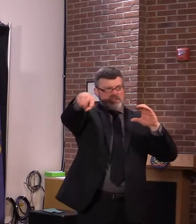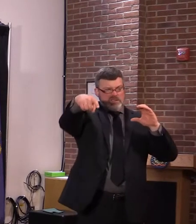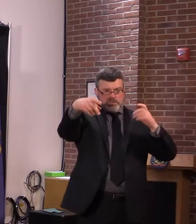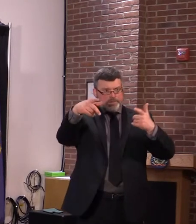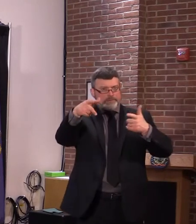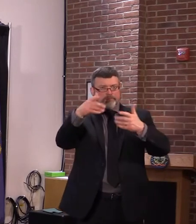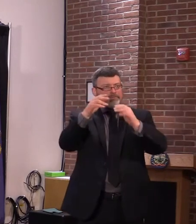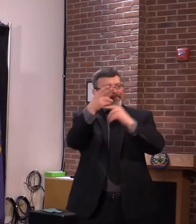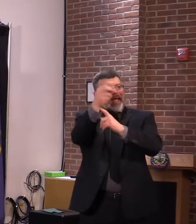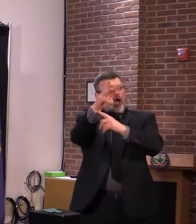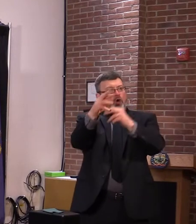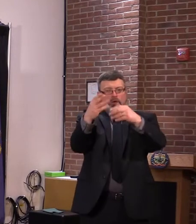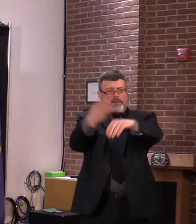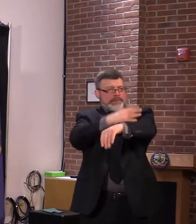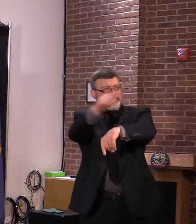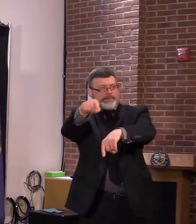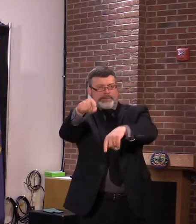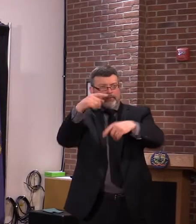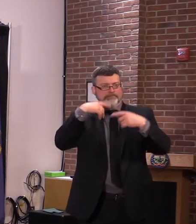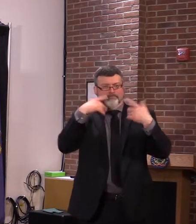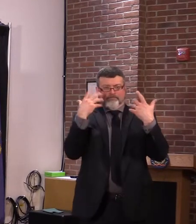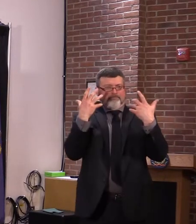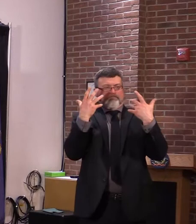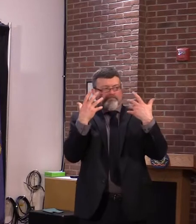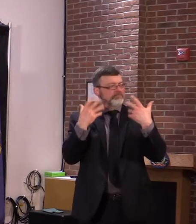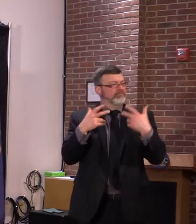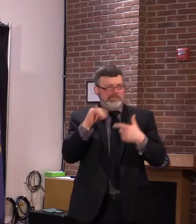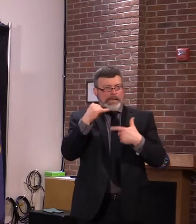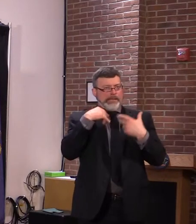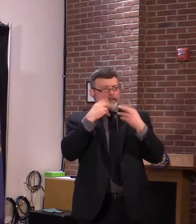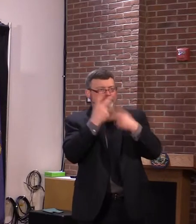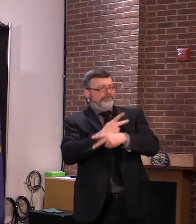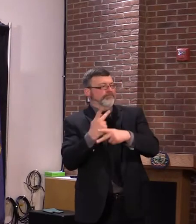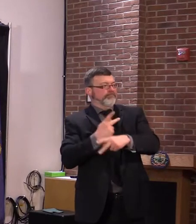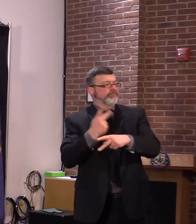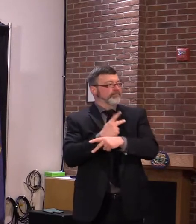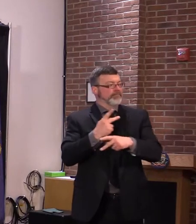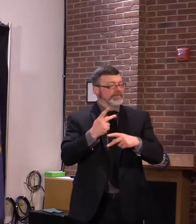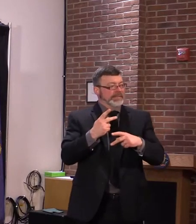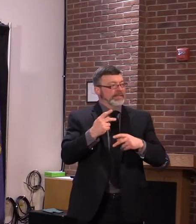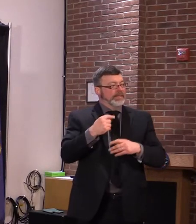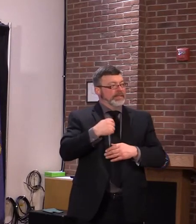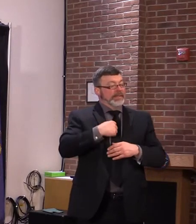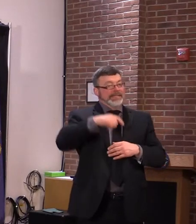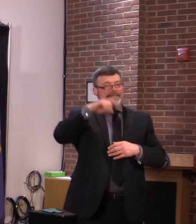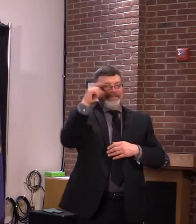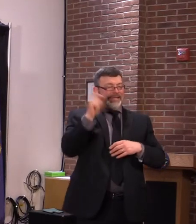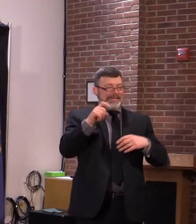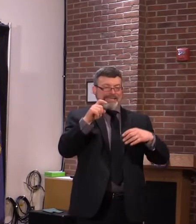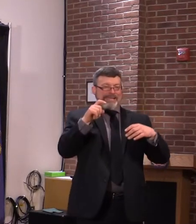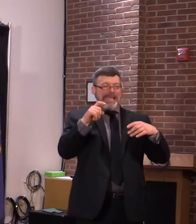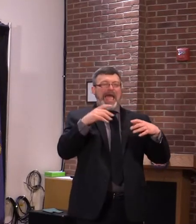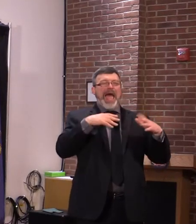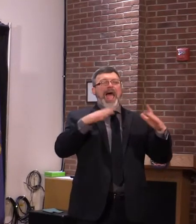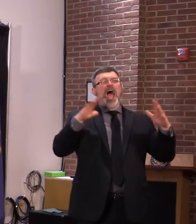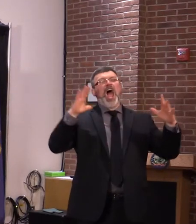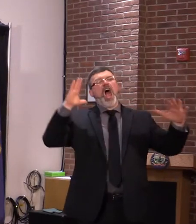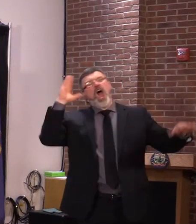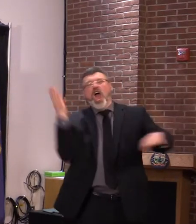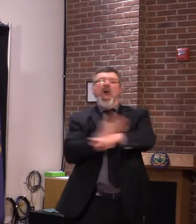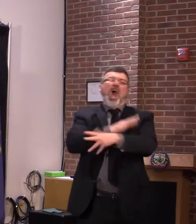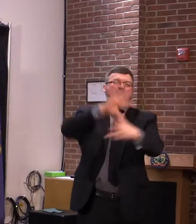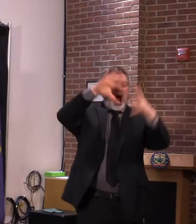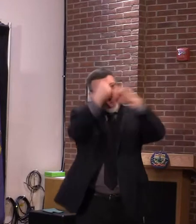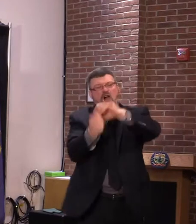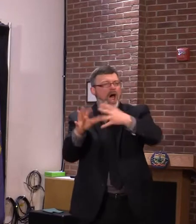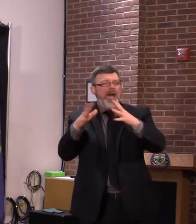annual conversation about a school district surplus. You have to balance those needs with providing immediate relief to the taxpayers. As the governor